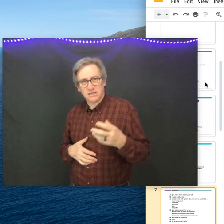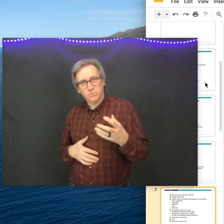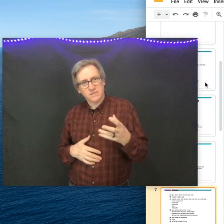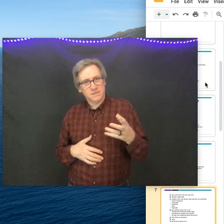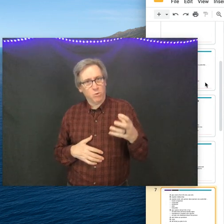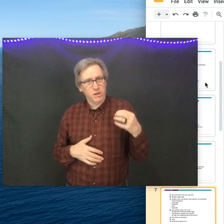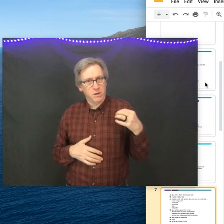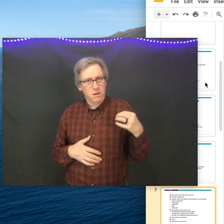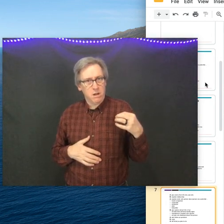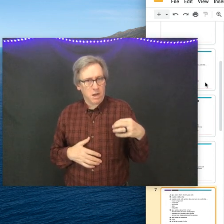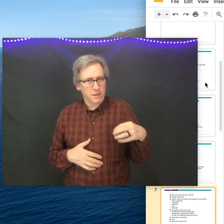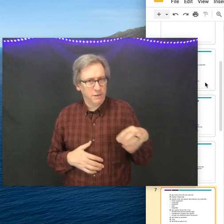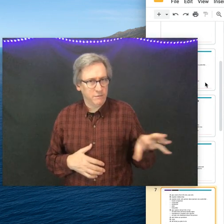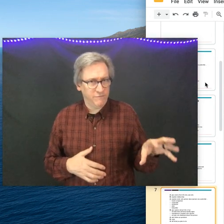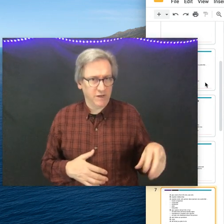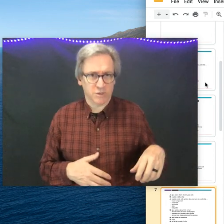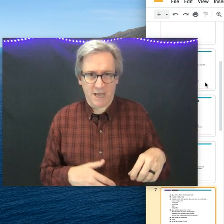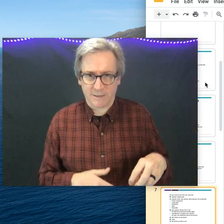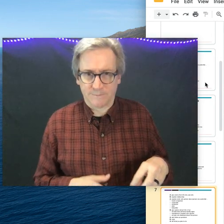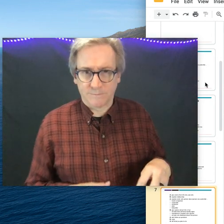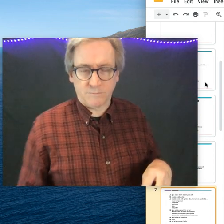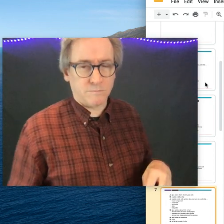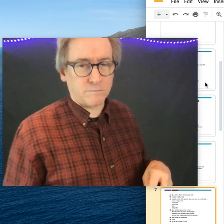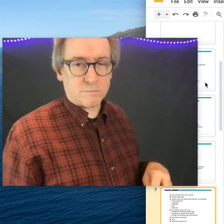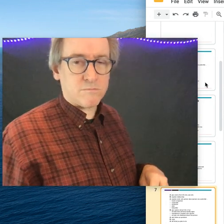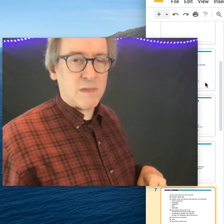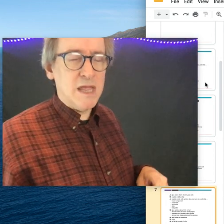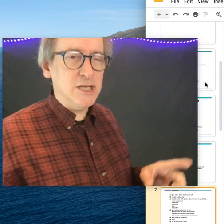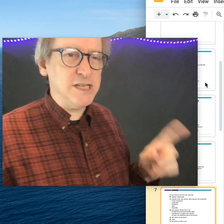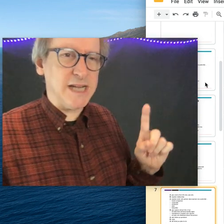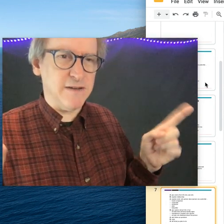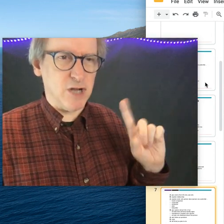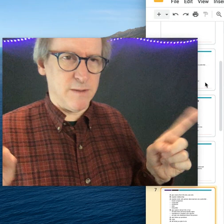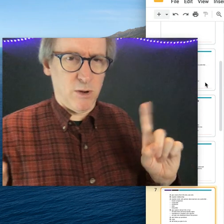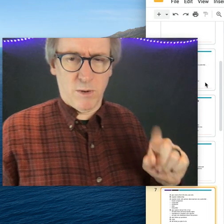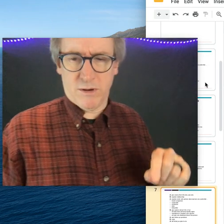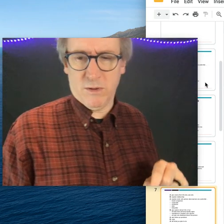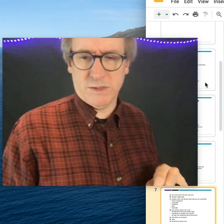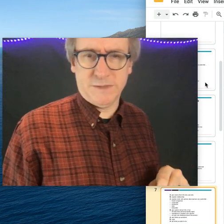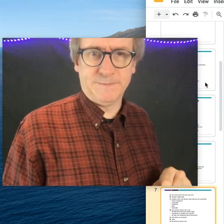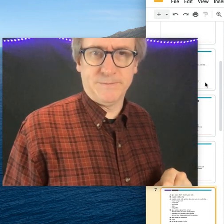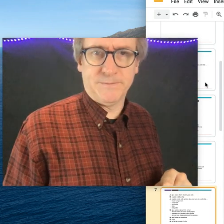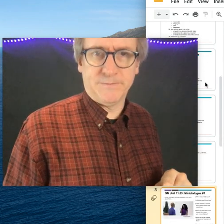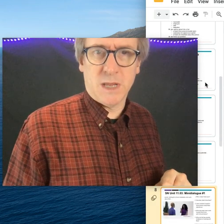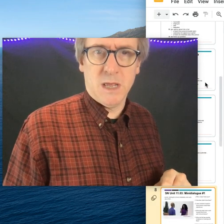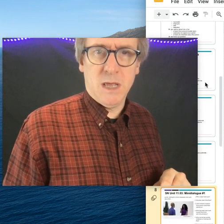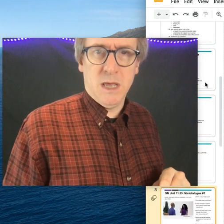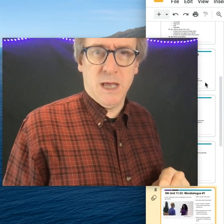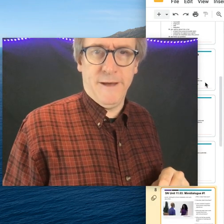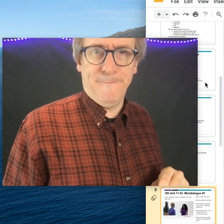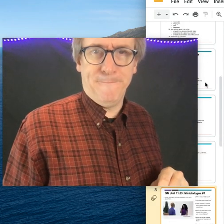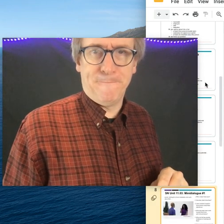thing to practice with someone on video chat, just to kind of talk about what are those.